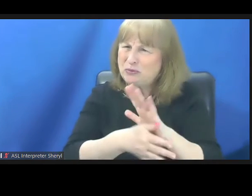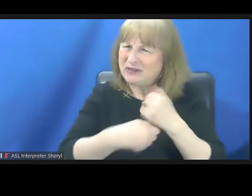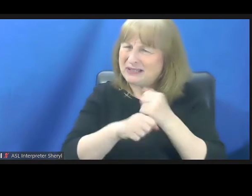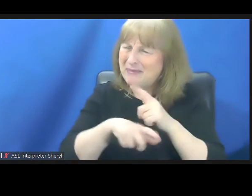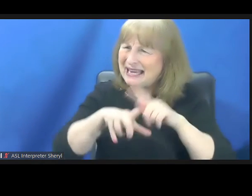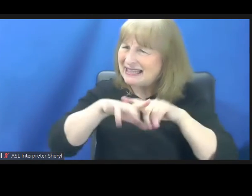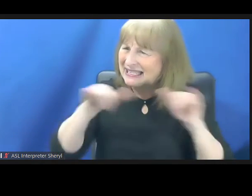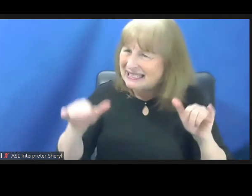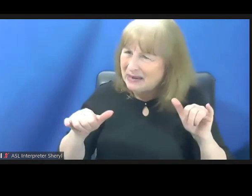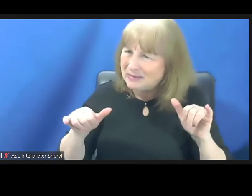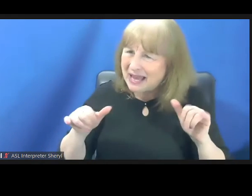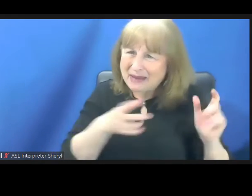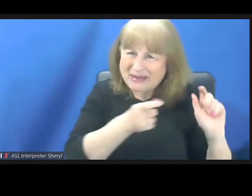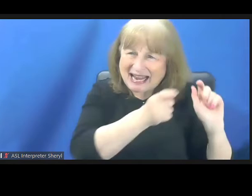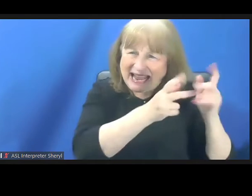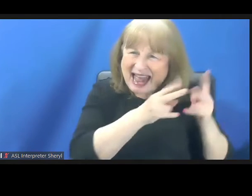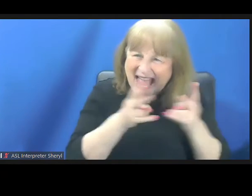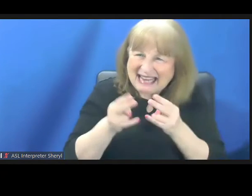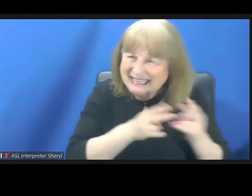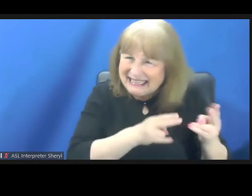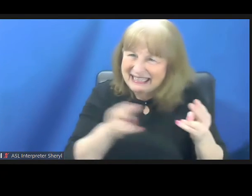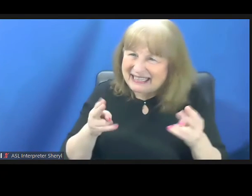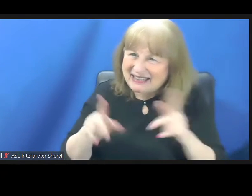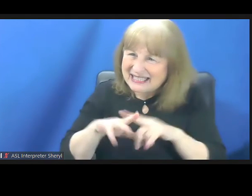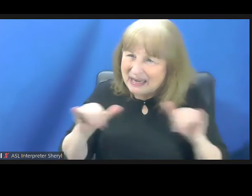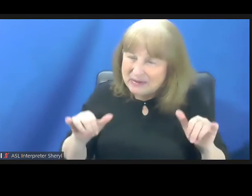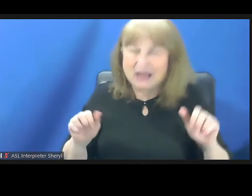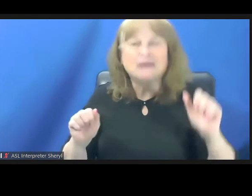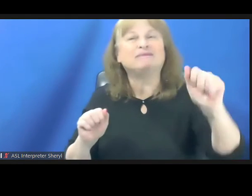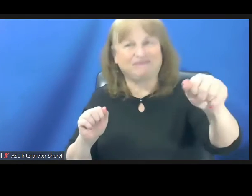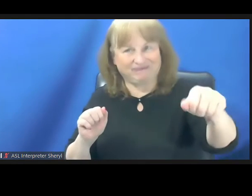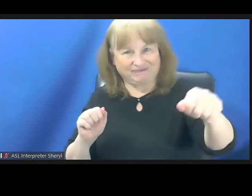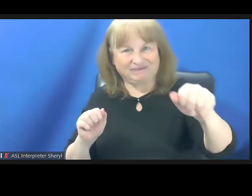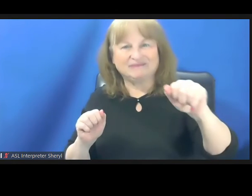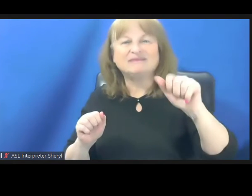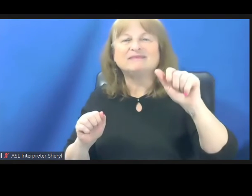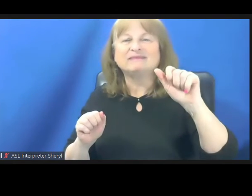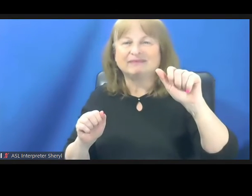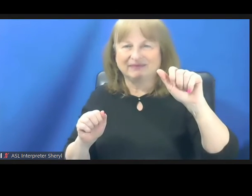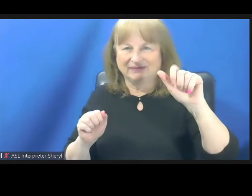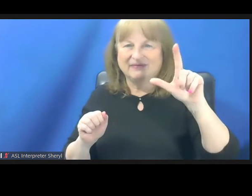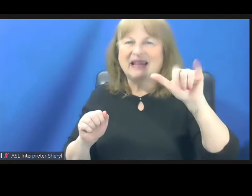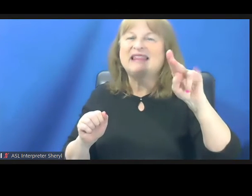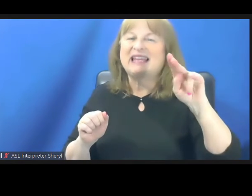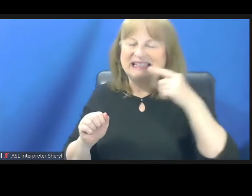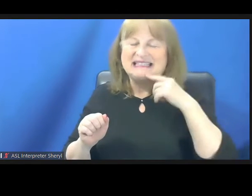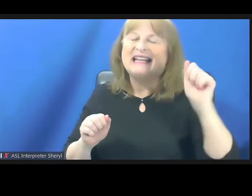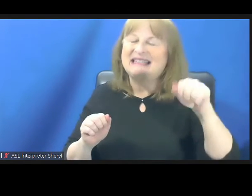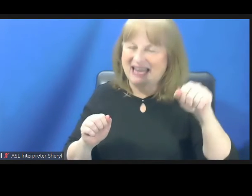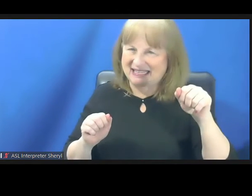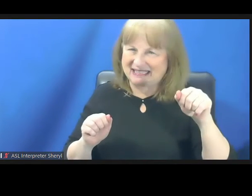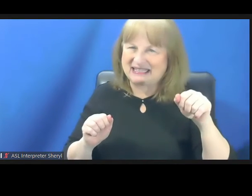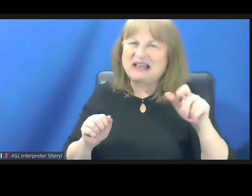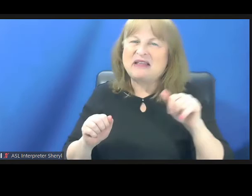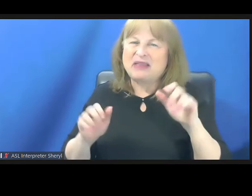they were edited? Yeah. Oh, that's interesting. Yeah. We were able to sift the women